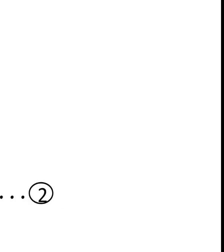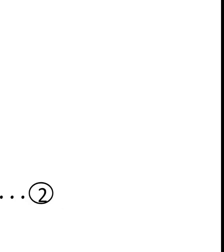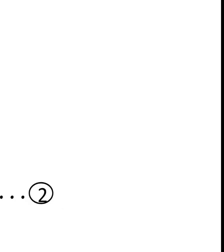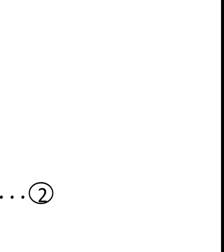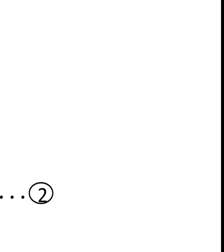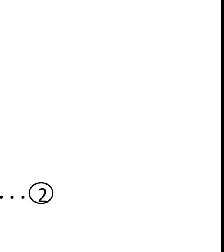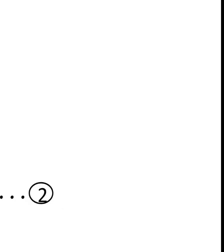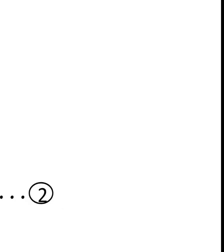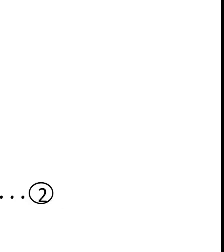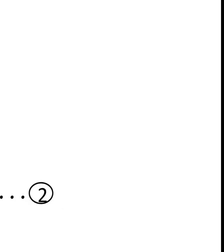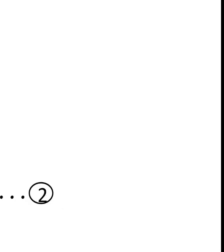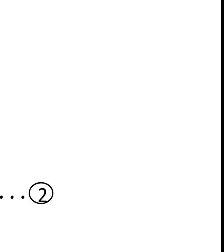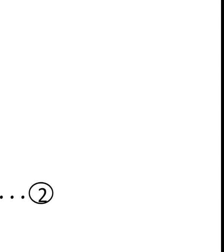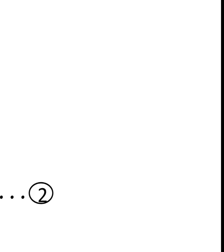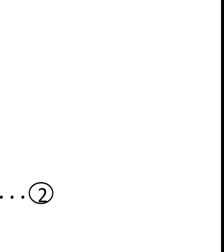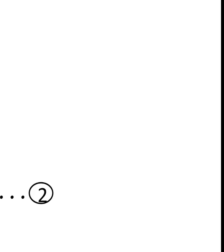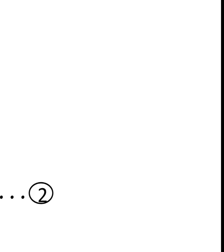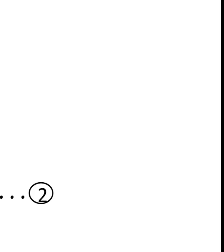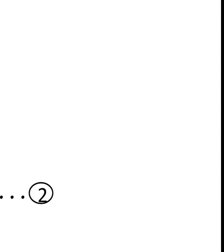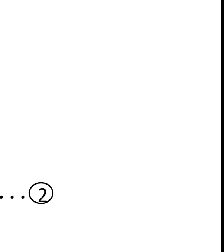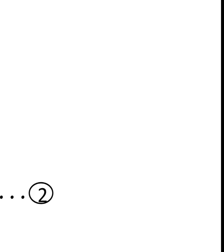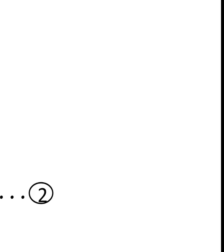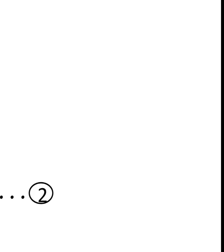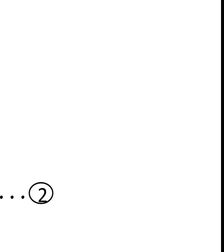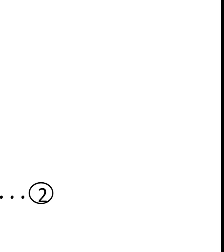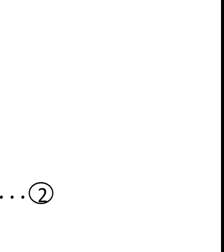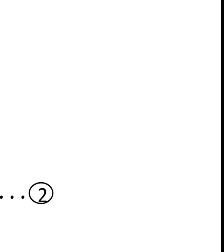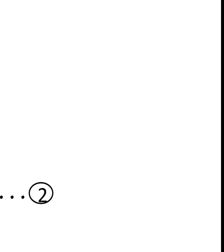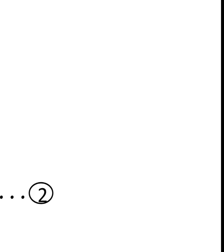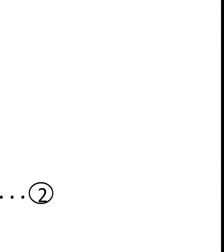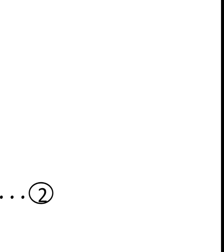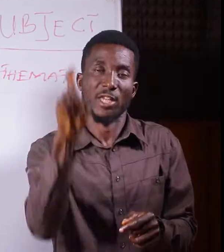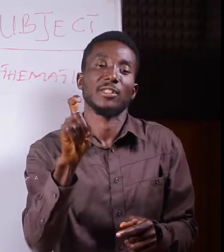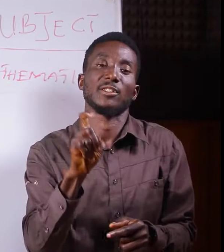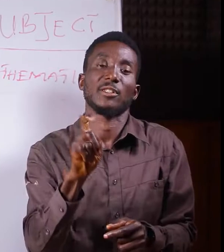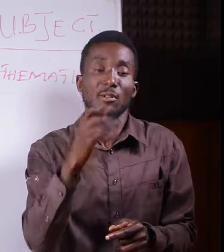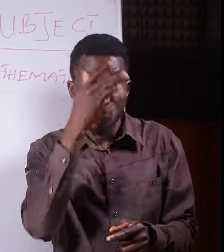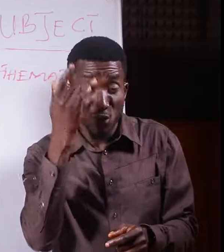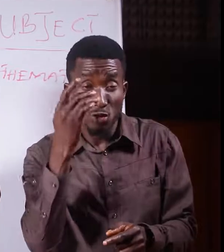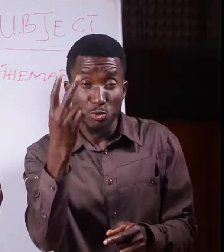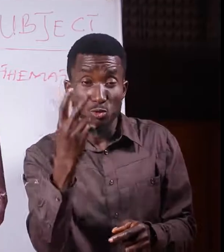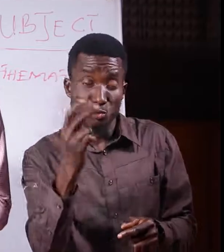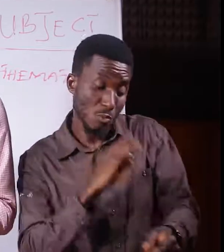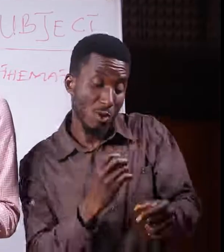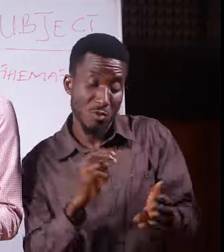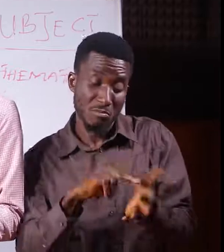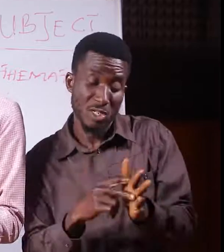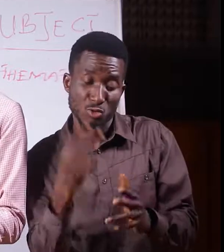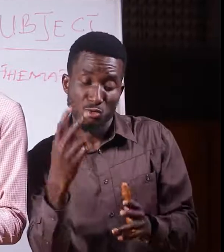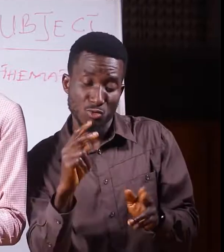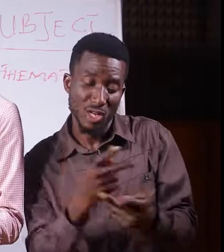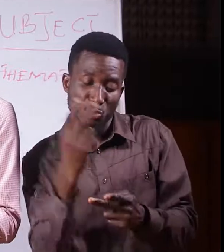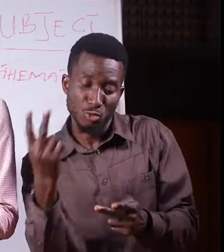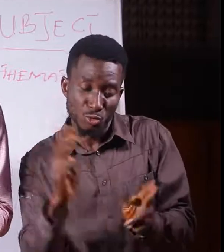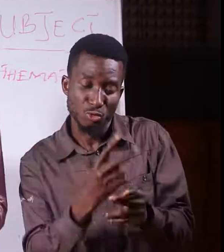16 to the power of x can be written as 2 to the power of 4x. Because 2 to the power of 4 means 2